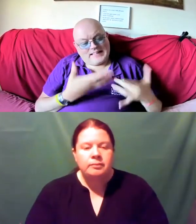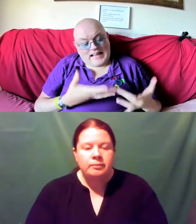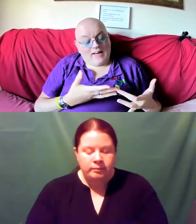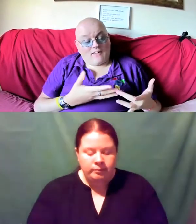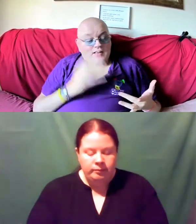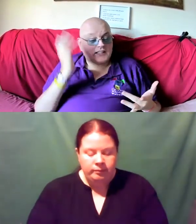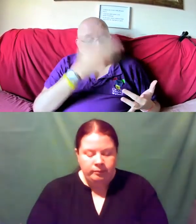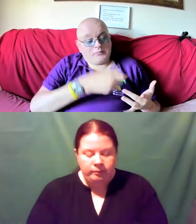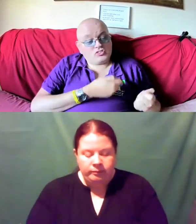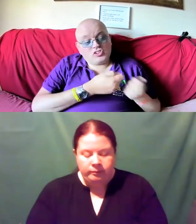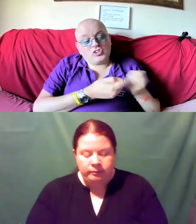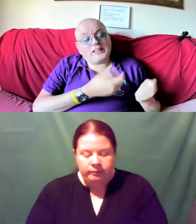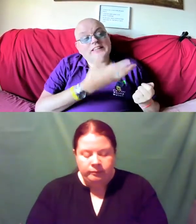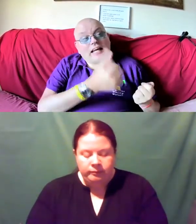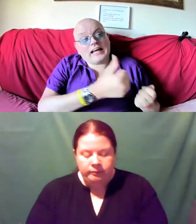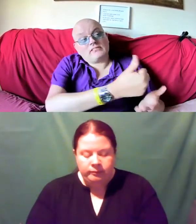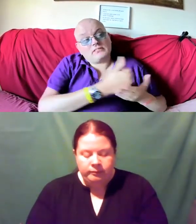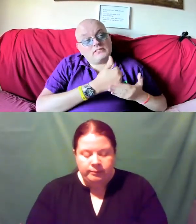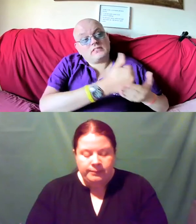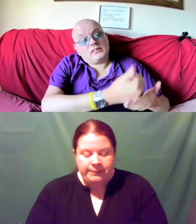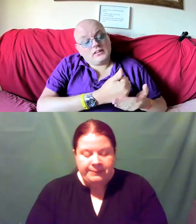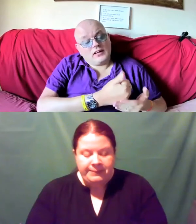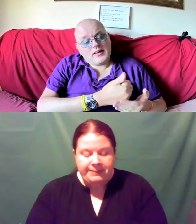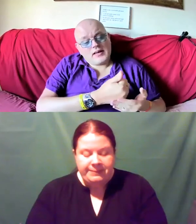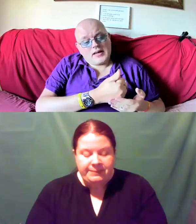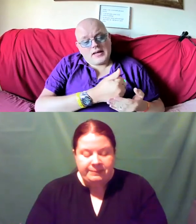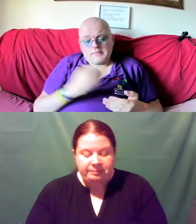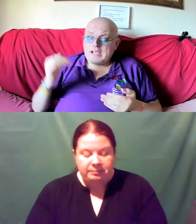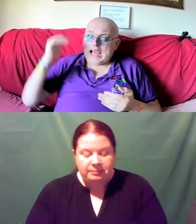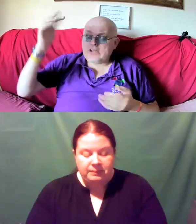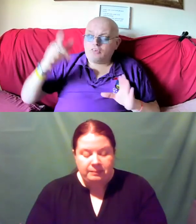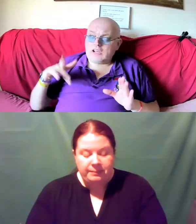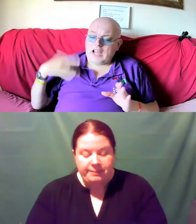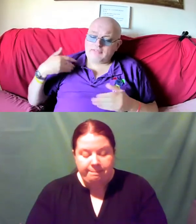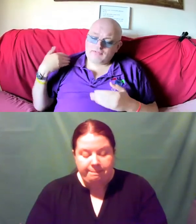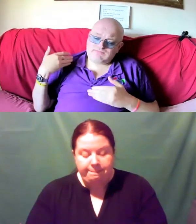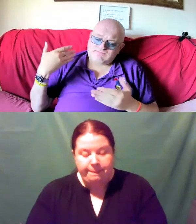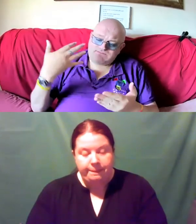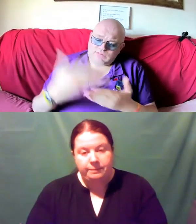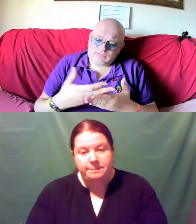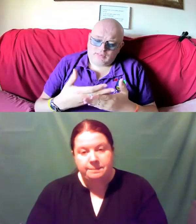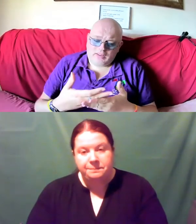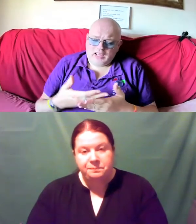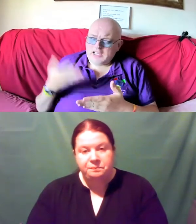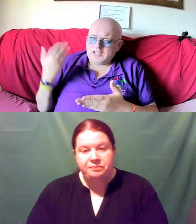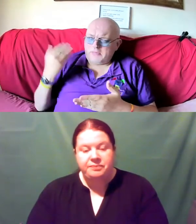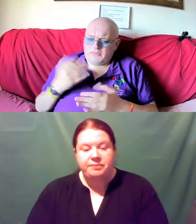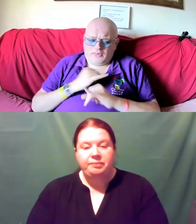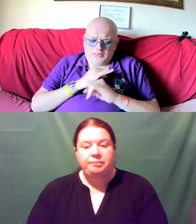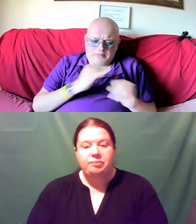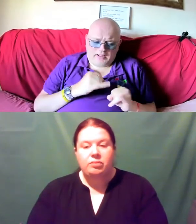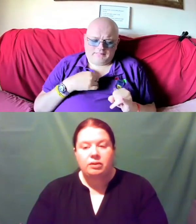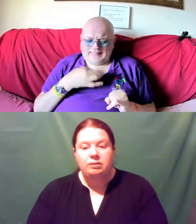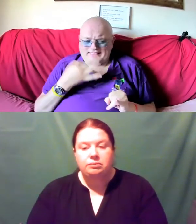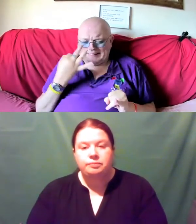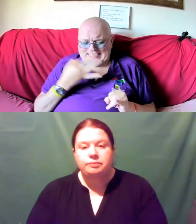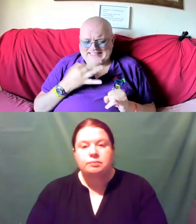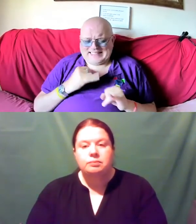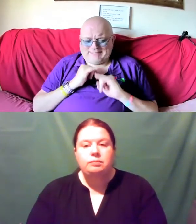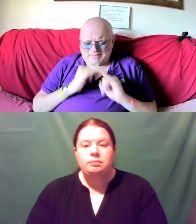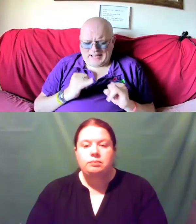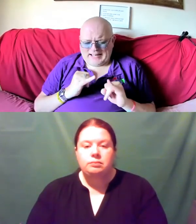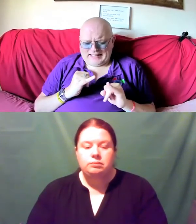now. So I've, for most of my adult life, you know, from that kind of dark period I talked about when I was 18, I've sought out,